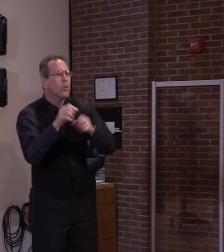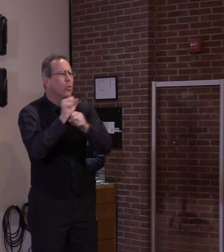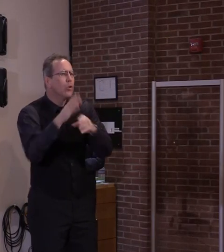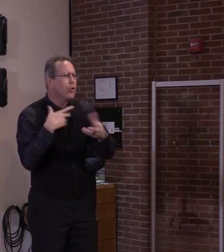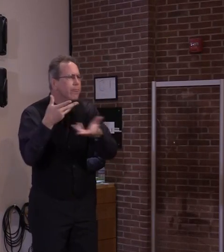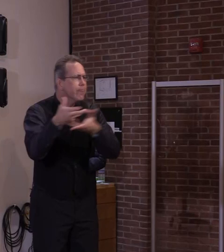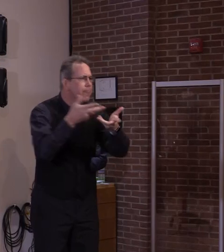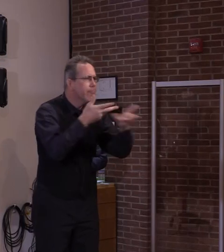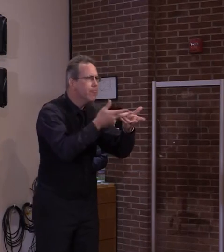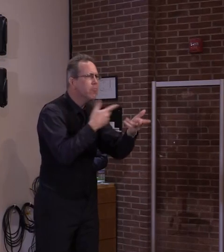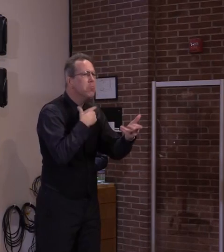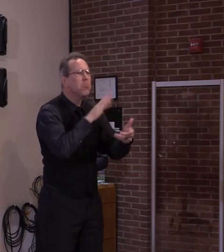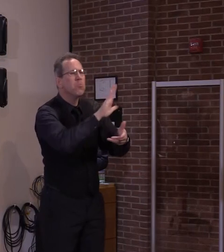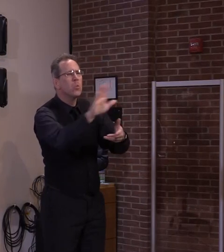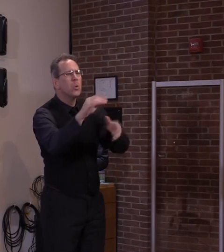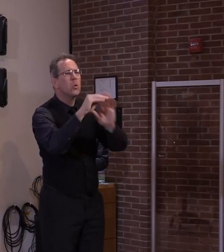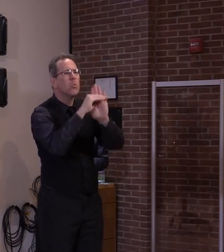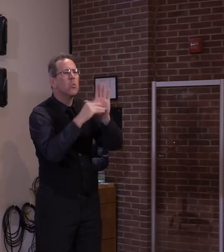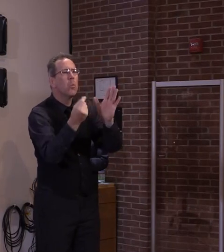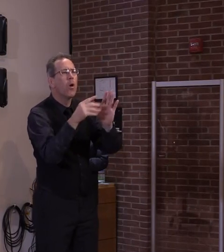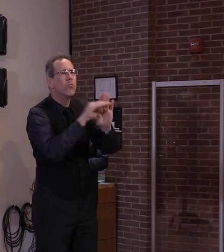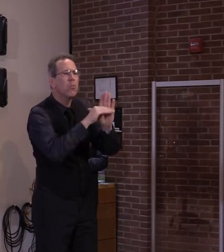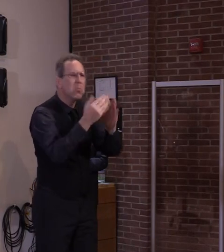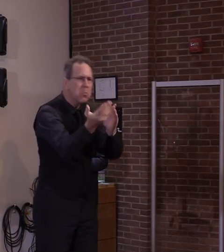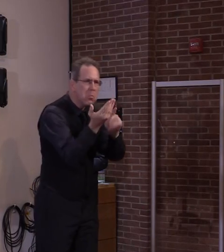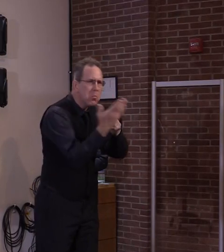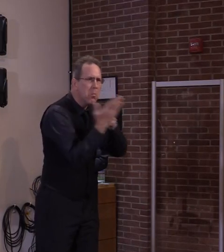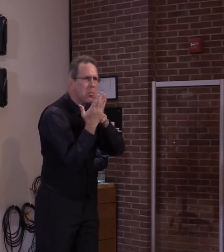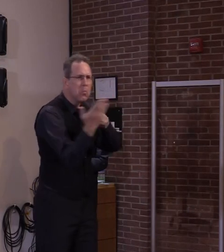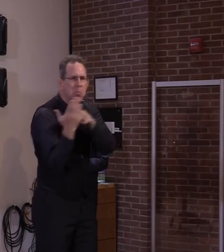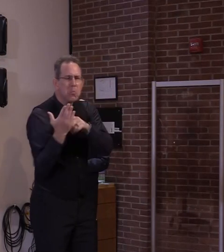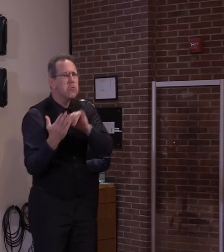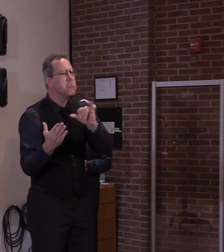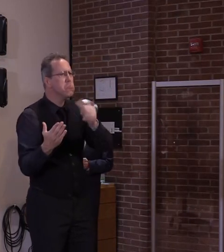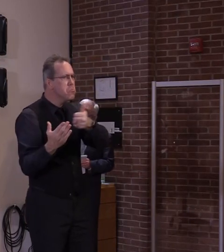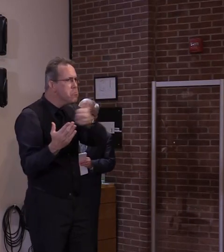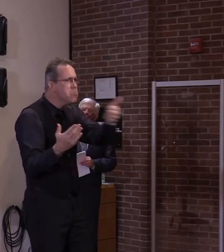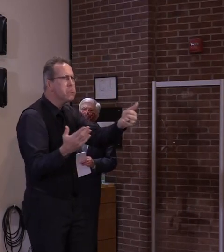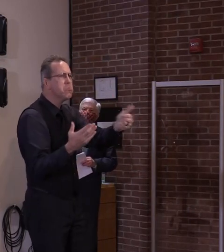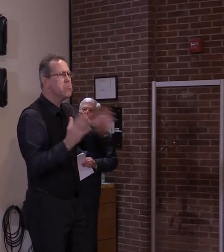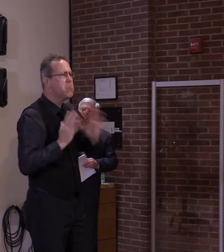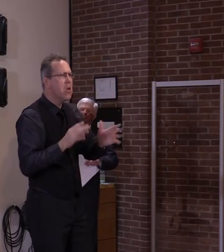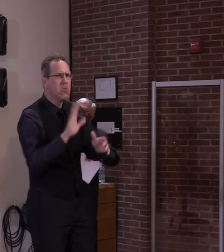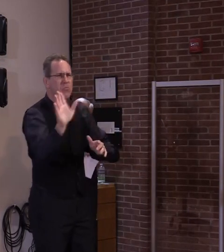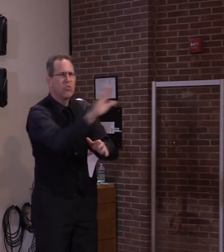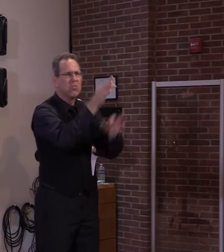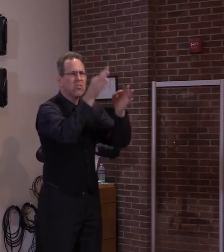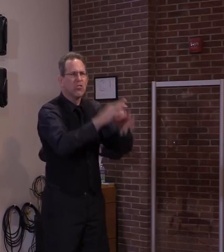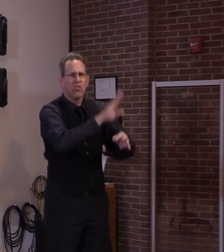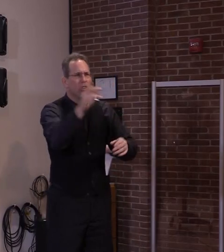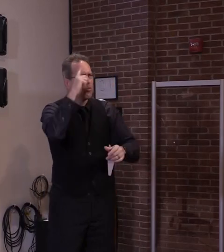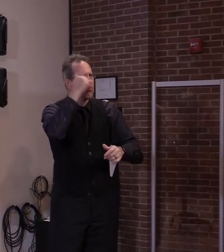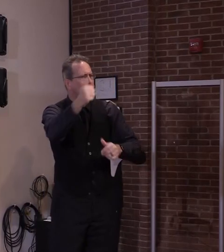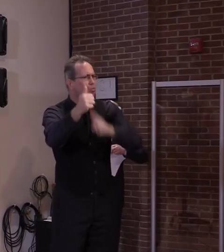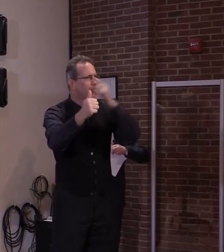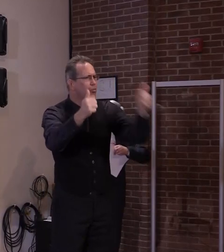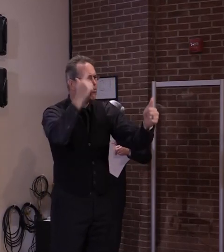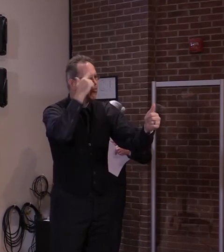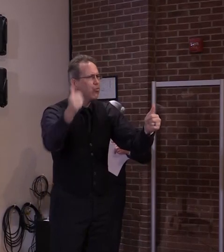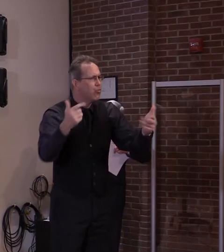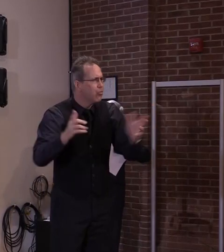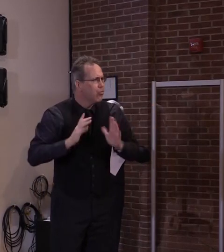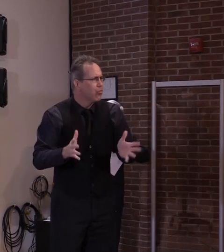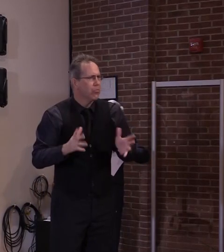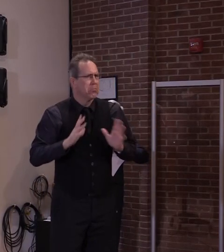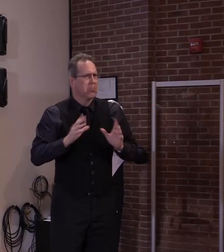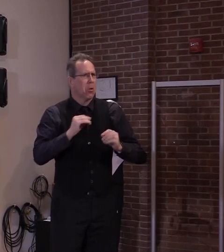tools that have been available in the toolbox, to reconsider them and rethink them. And you know, the governor made this point. I